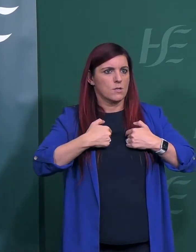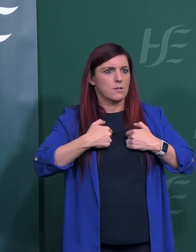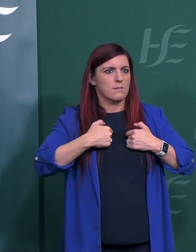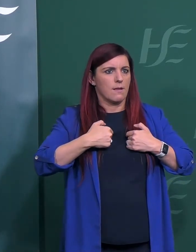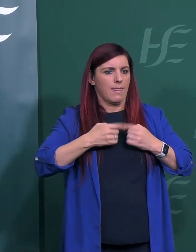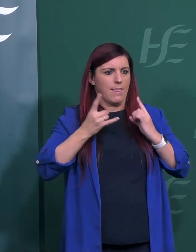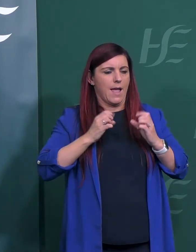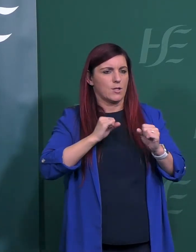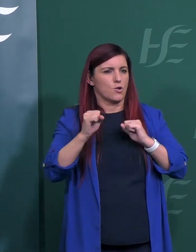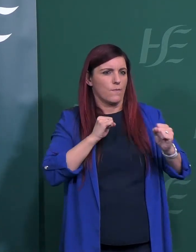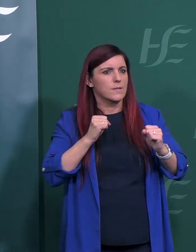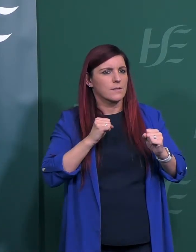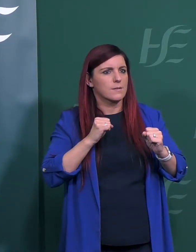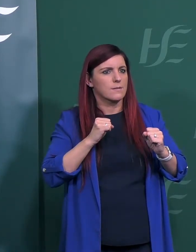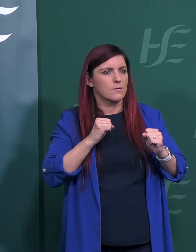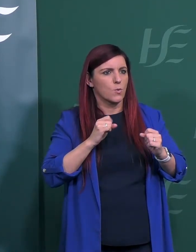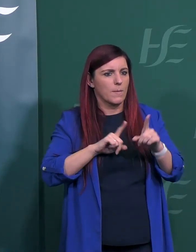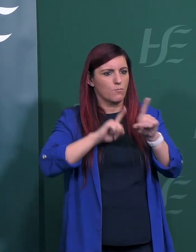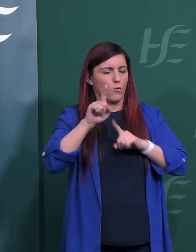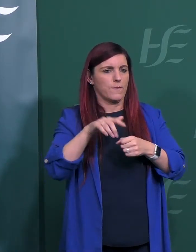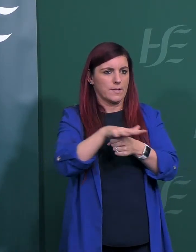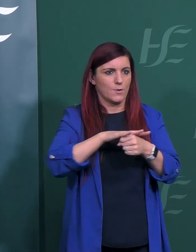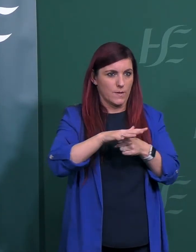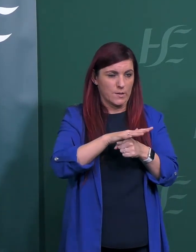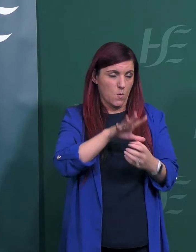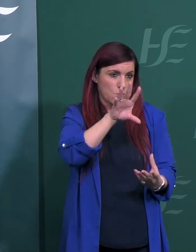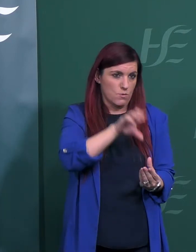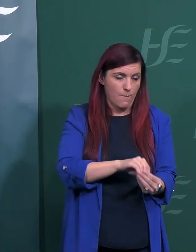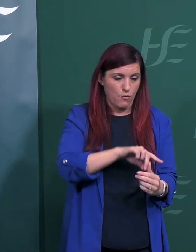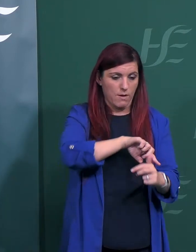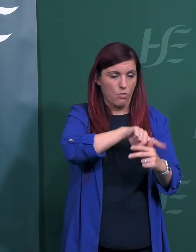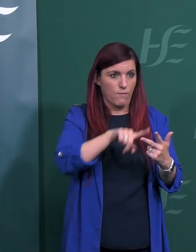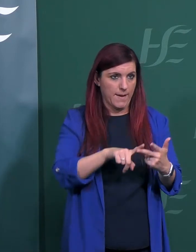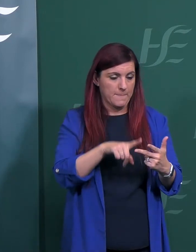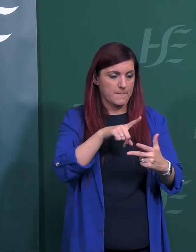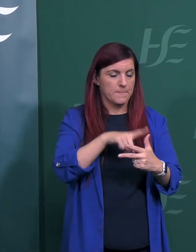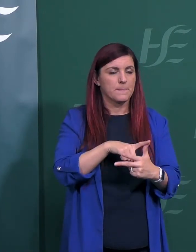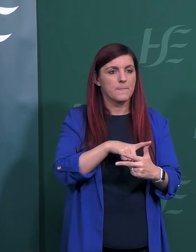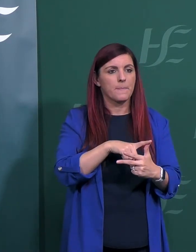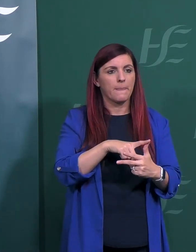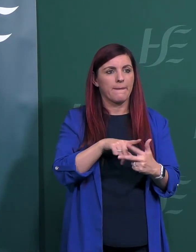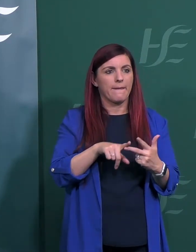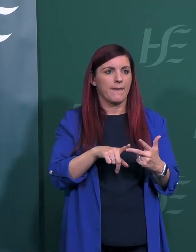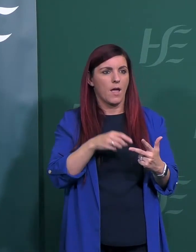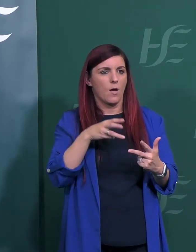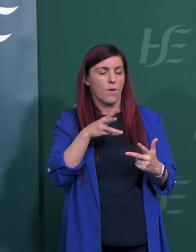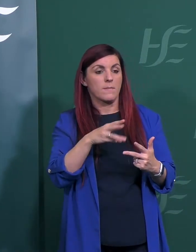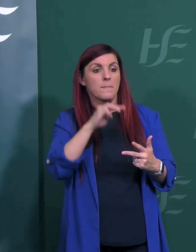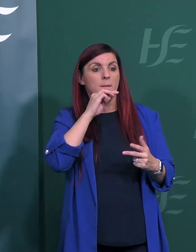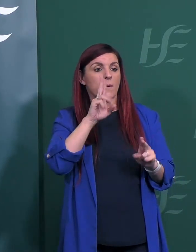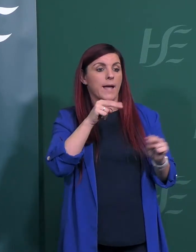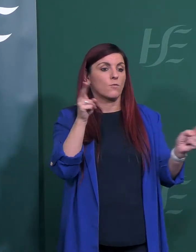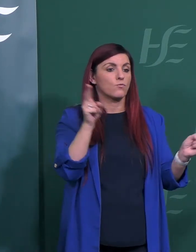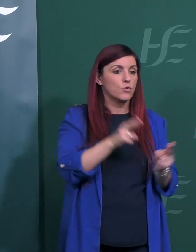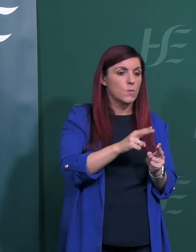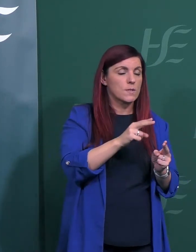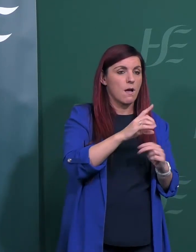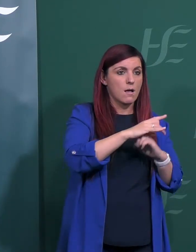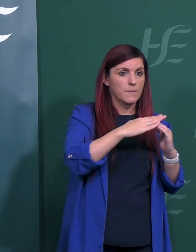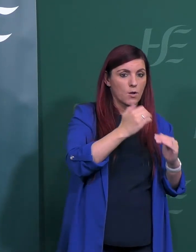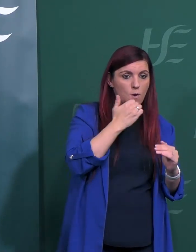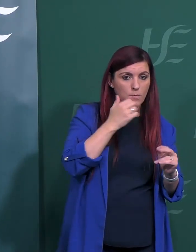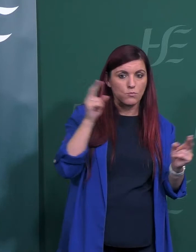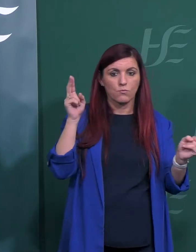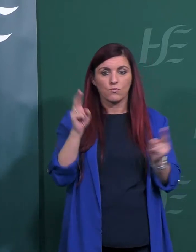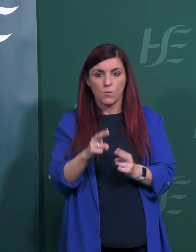and I'll briefly summarise what they would be to help us turn around these hospital numbers and the ICU. And I should